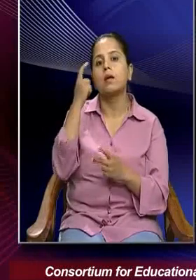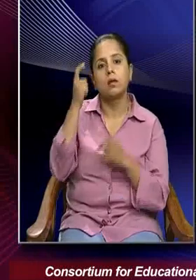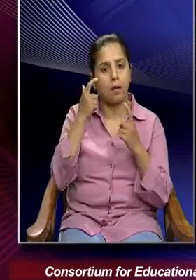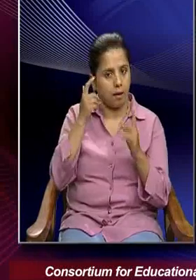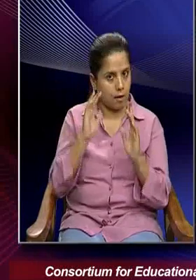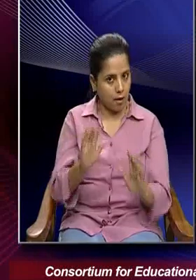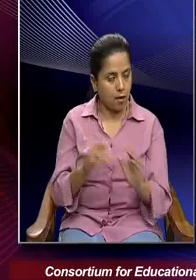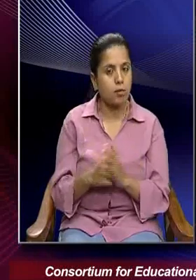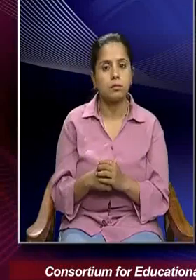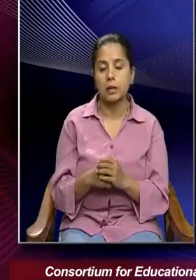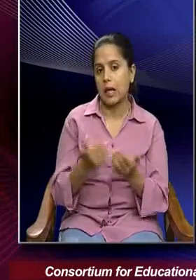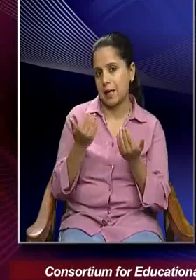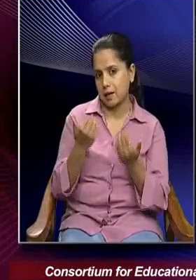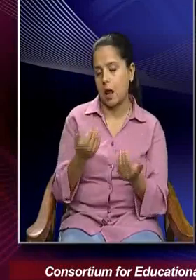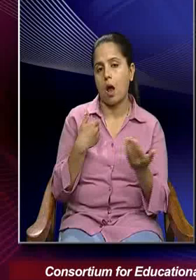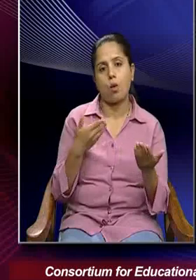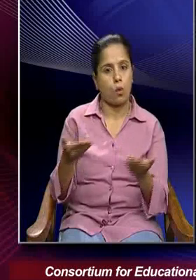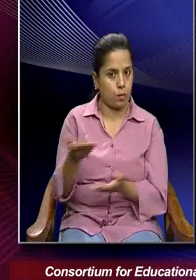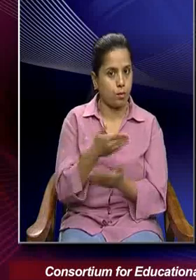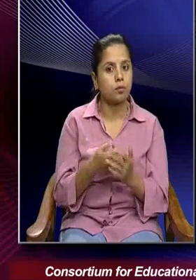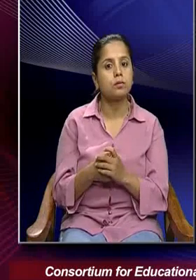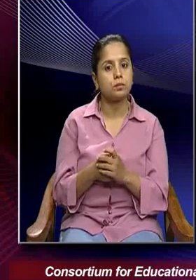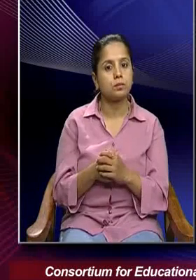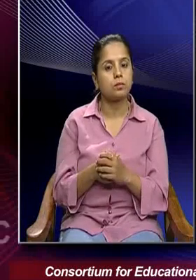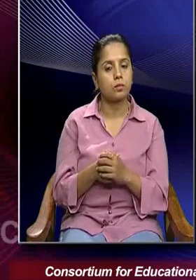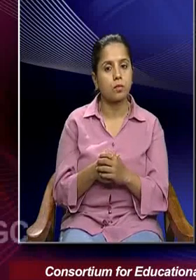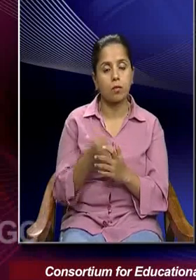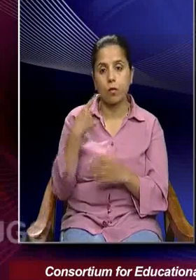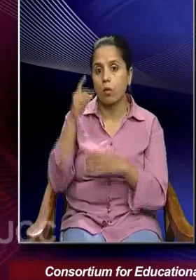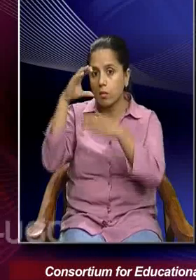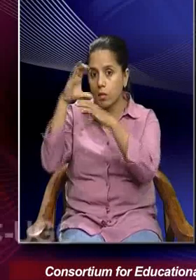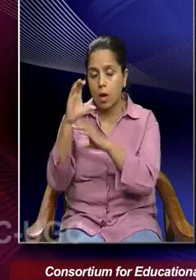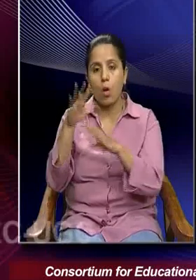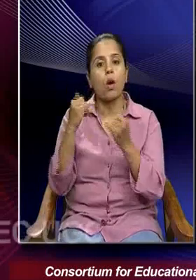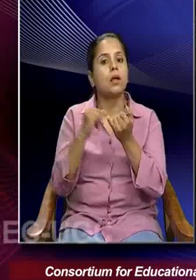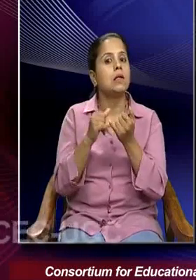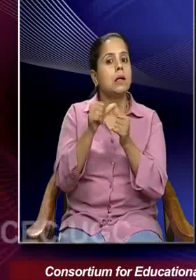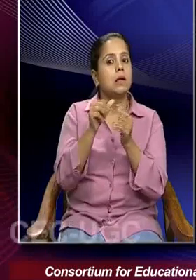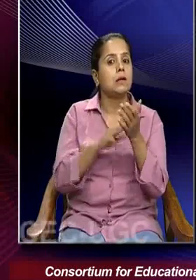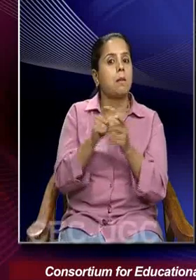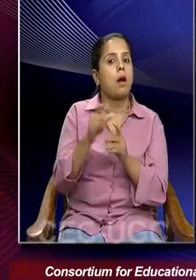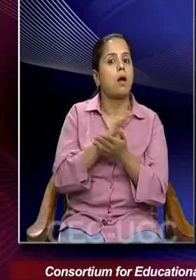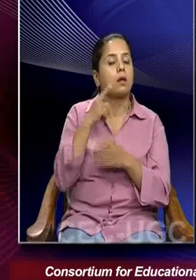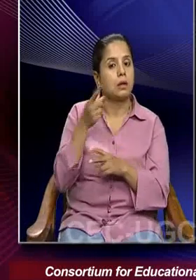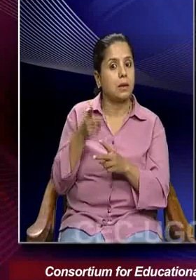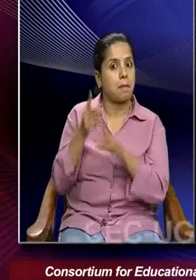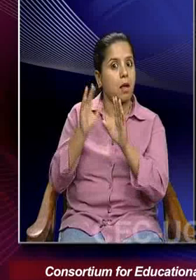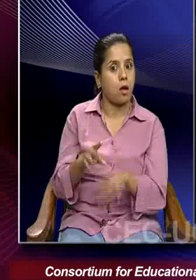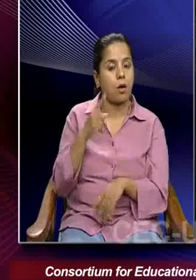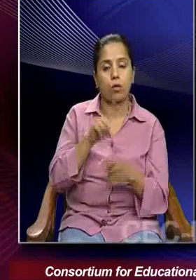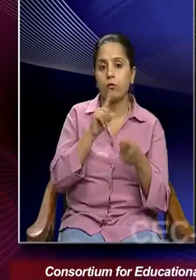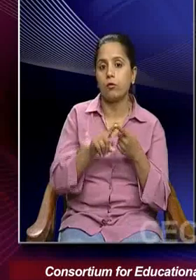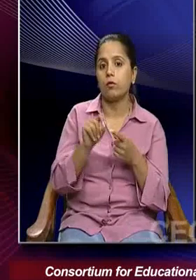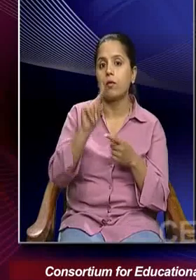So now for dhyan and samadhi to exist, the first